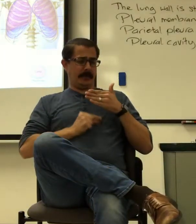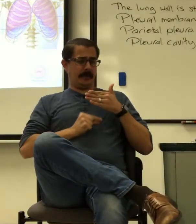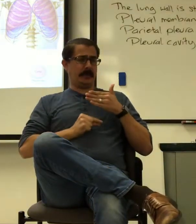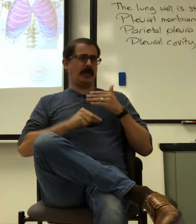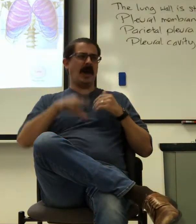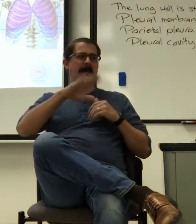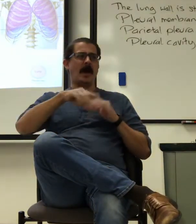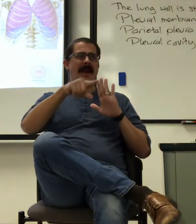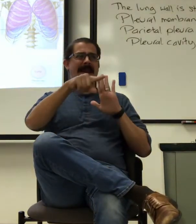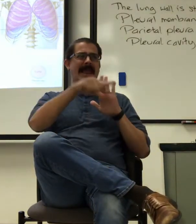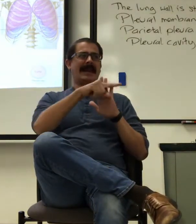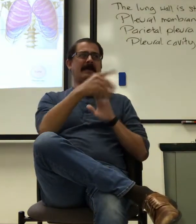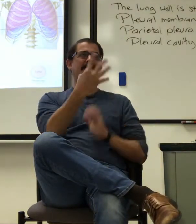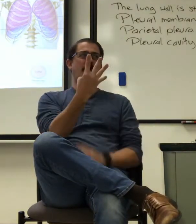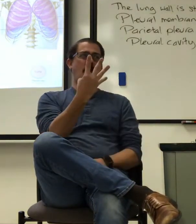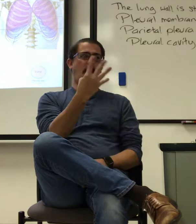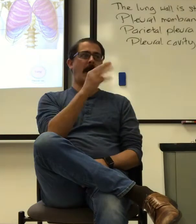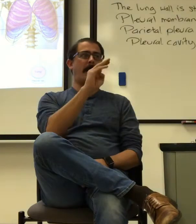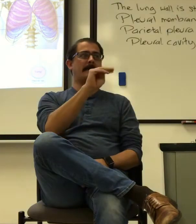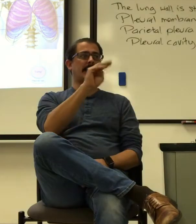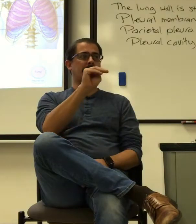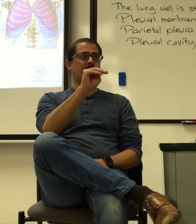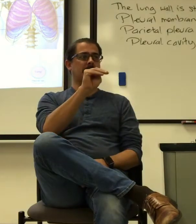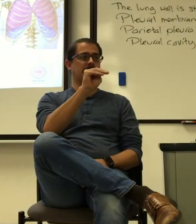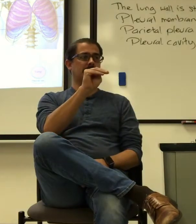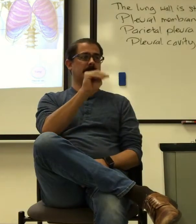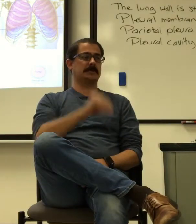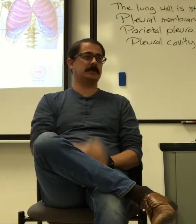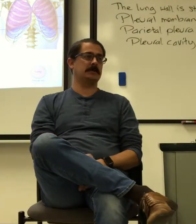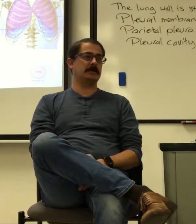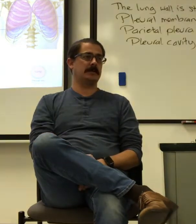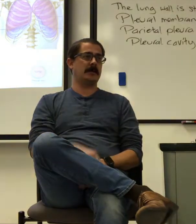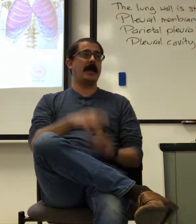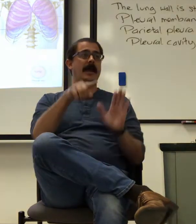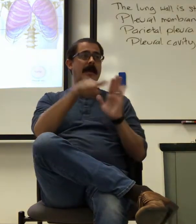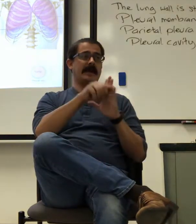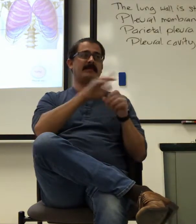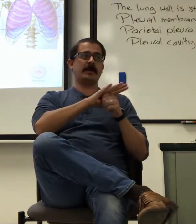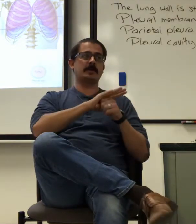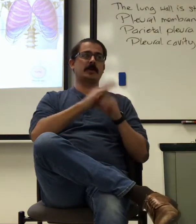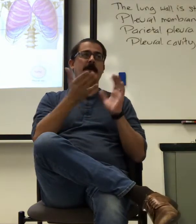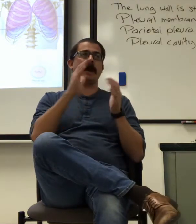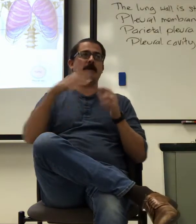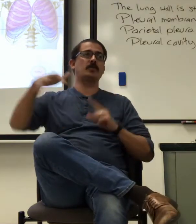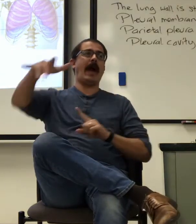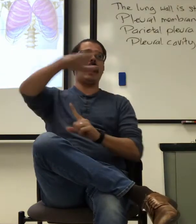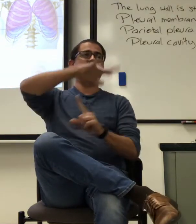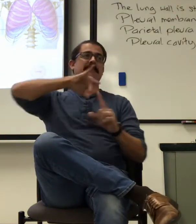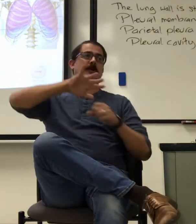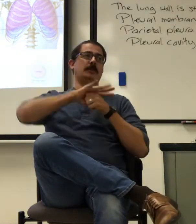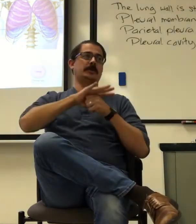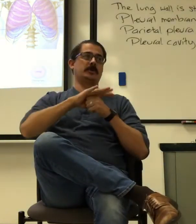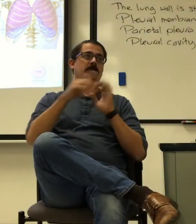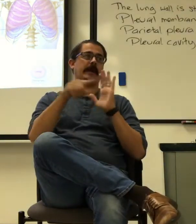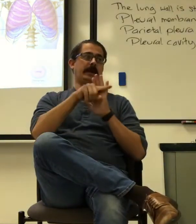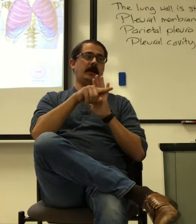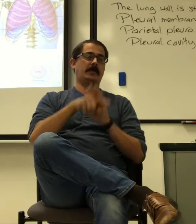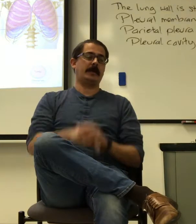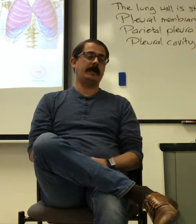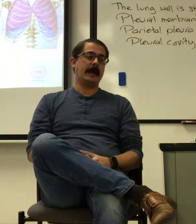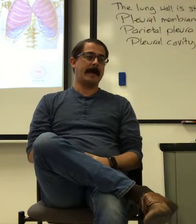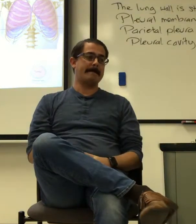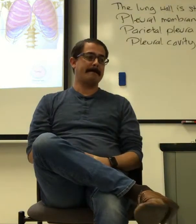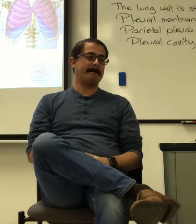-4 millimeters of mercury. It's a negative pressure relative to atmospheric pressure of the